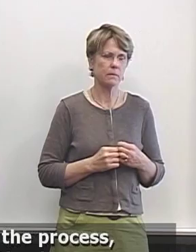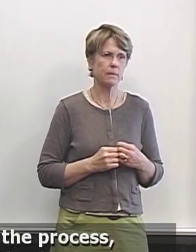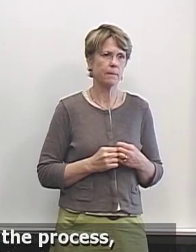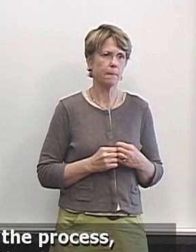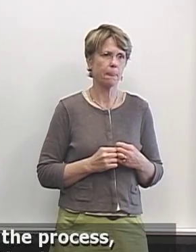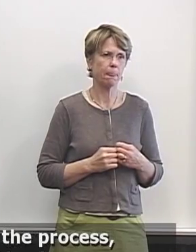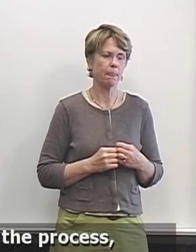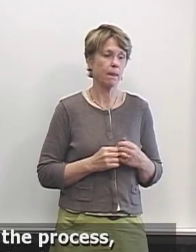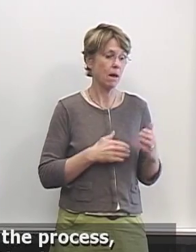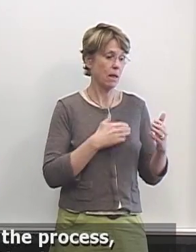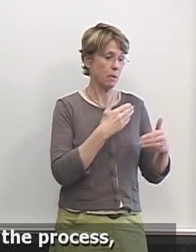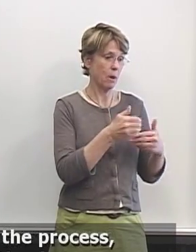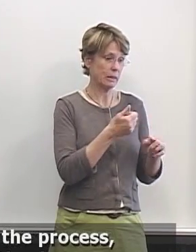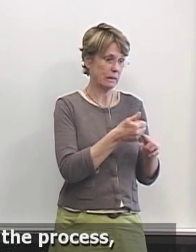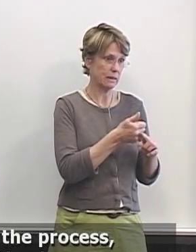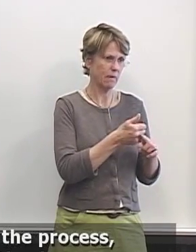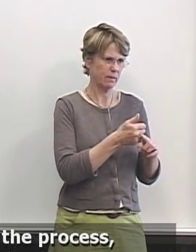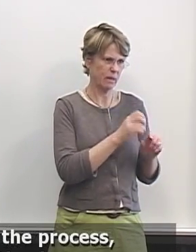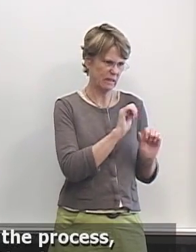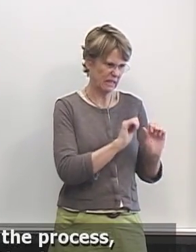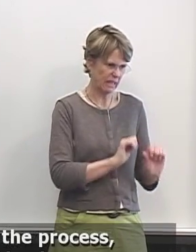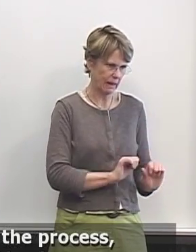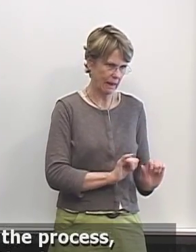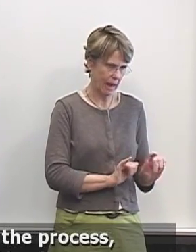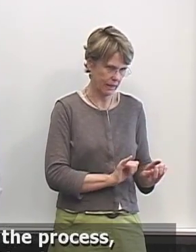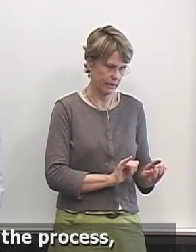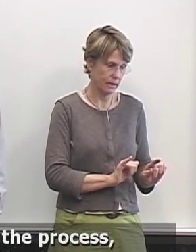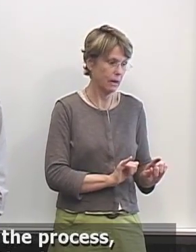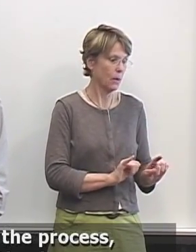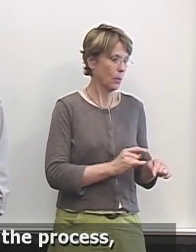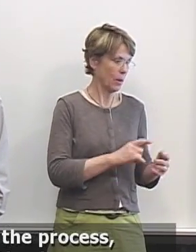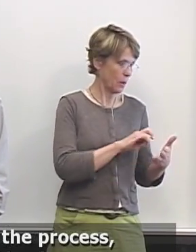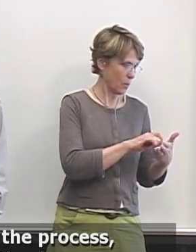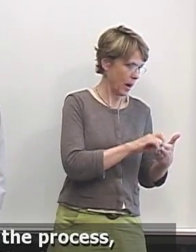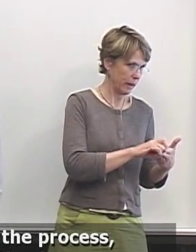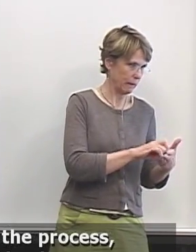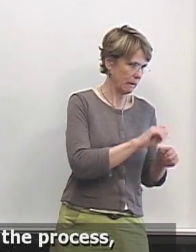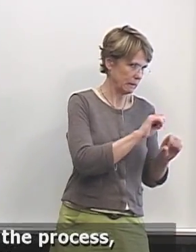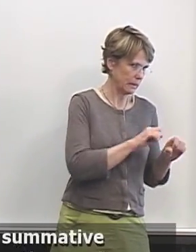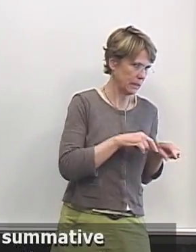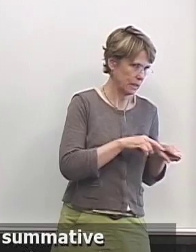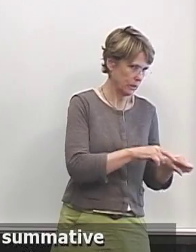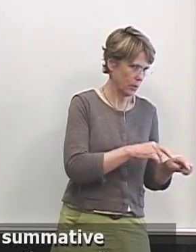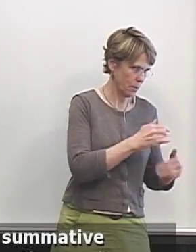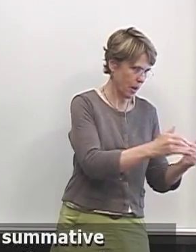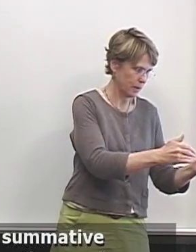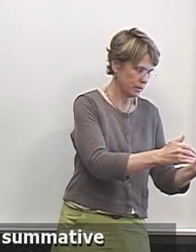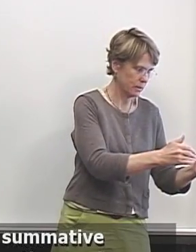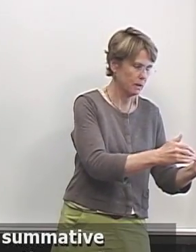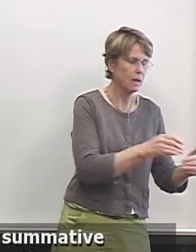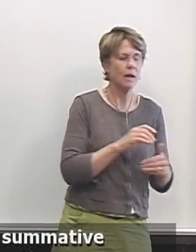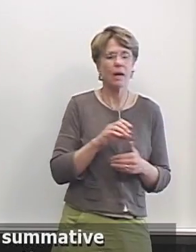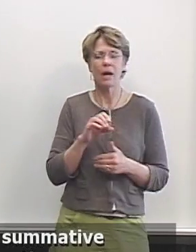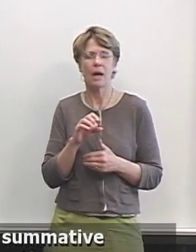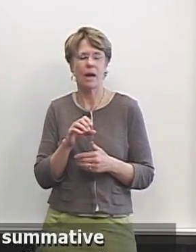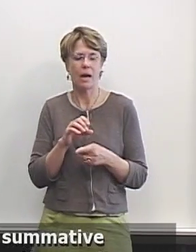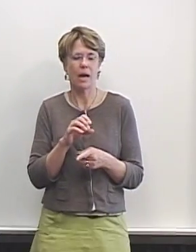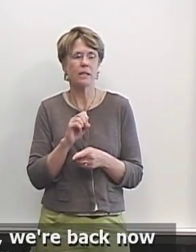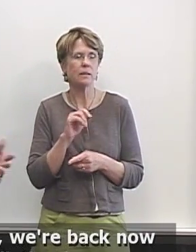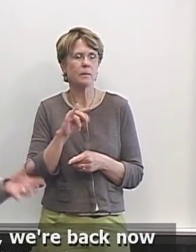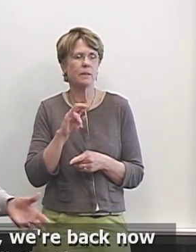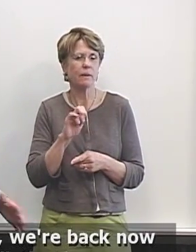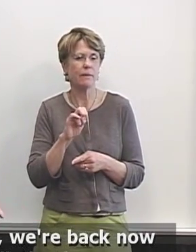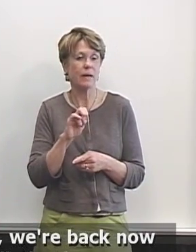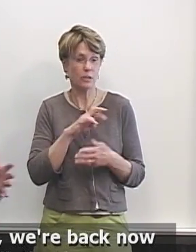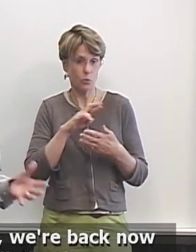assessing the process, assessing writing in progress, whereas summative is assessing the result. So